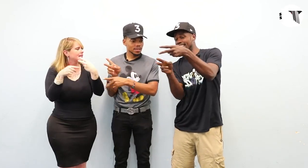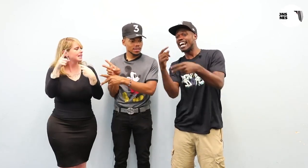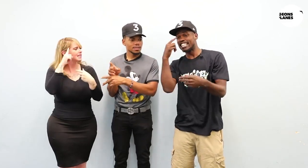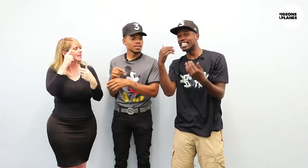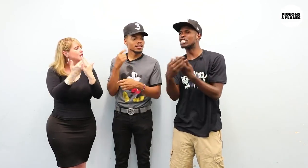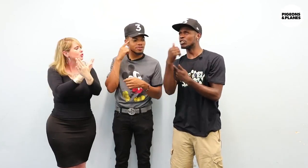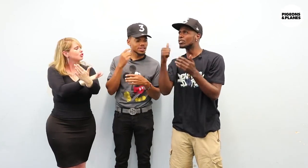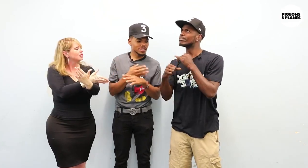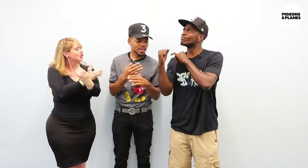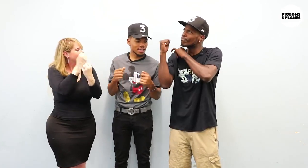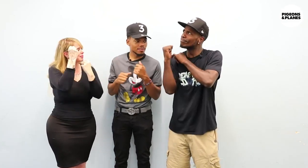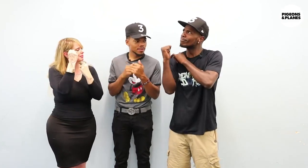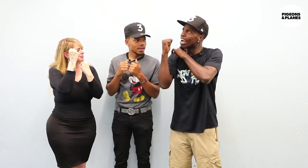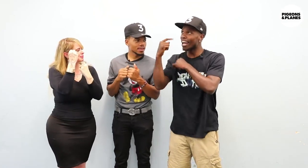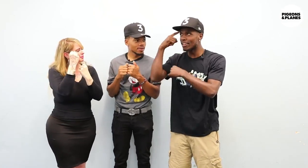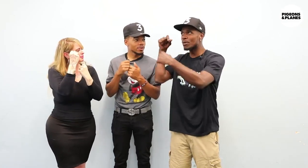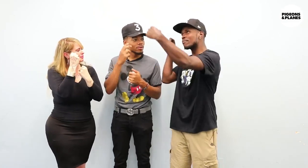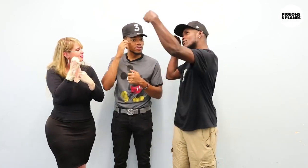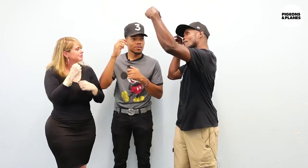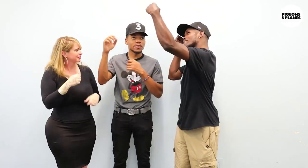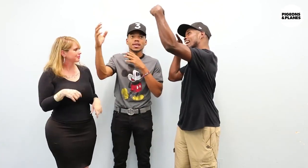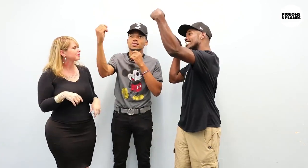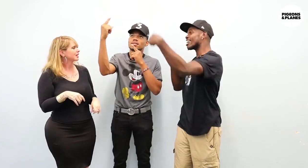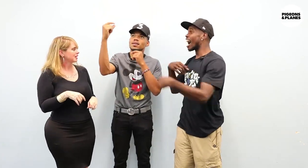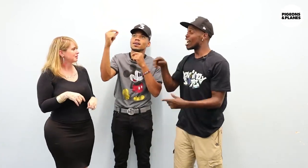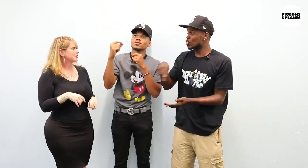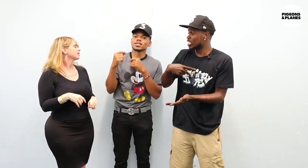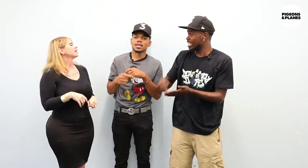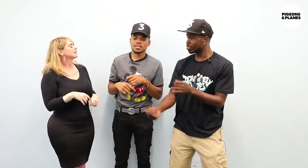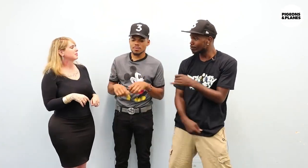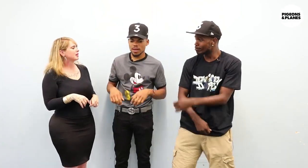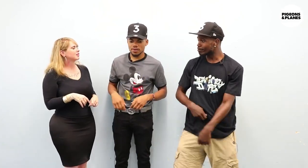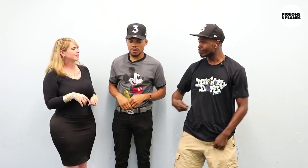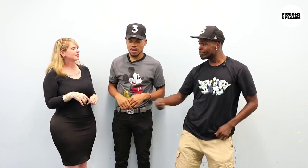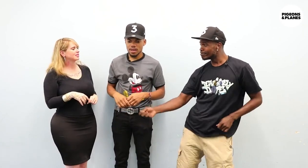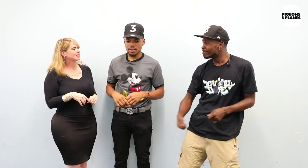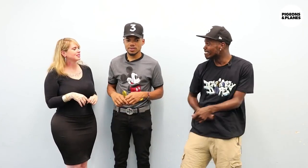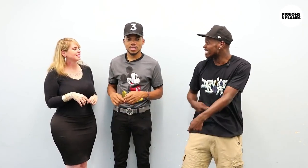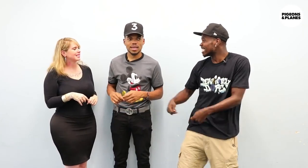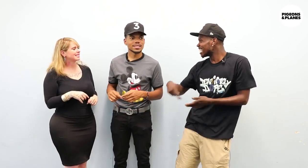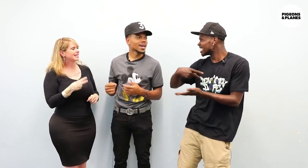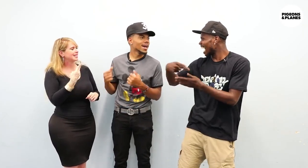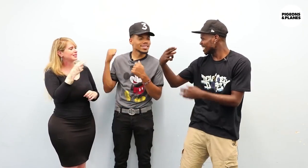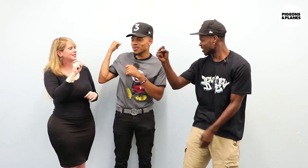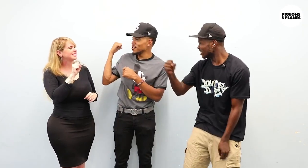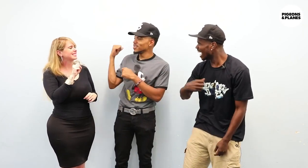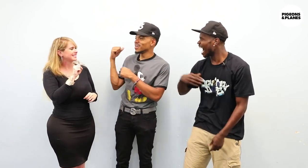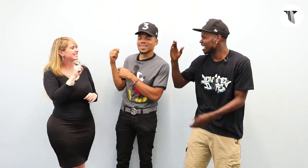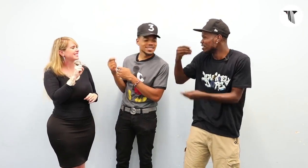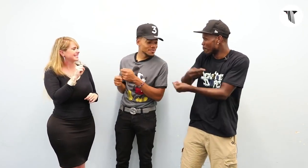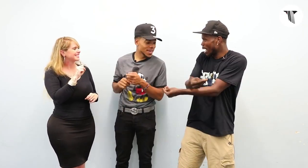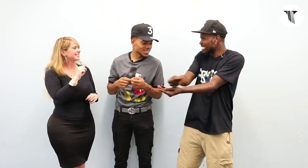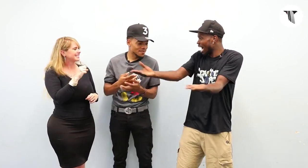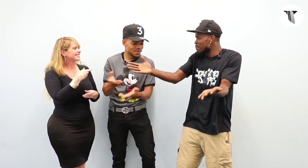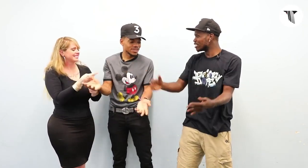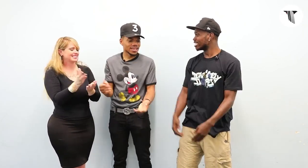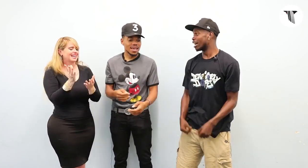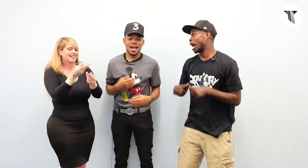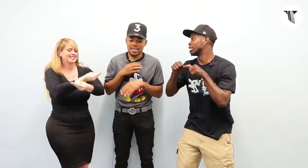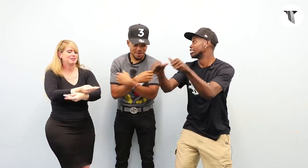You think the new shit jam, I think we mutual fans. I used to dance to Michael, I used to dance in high school. I used to pass out music, I still